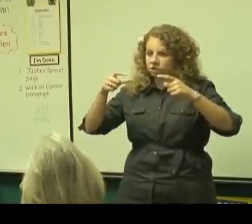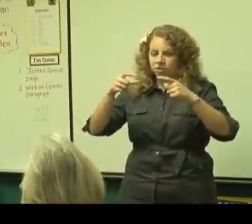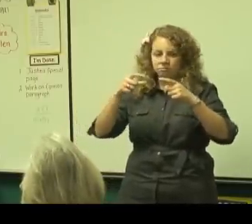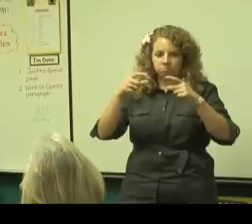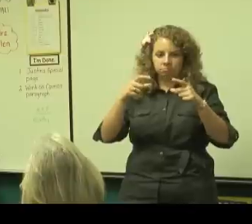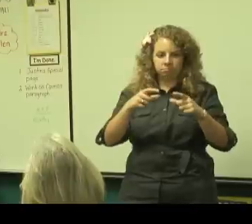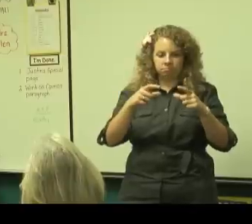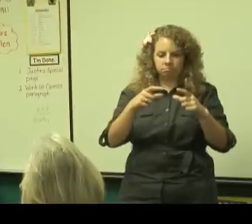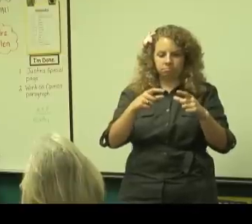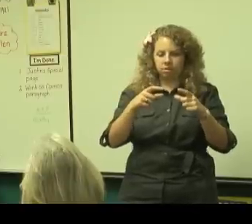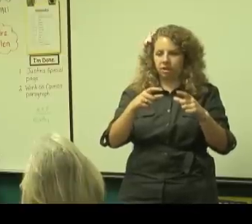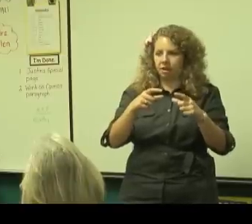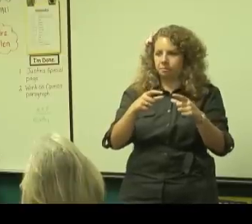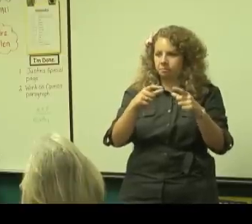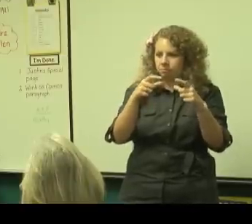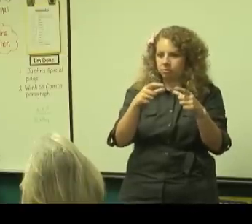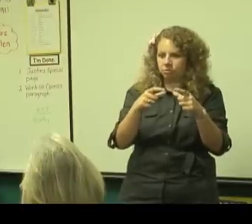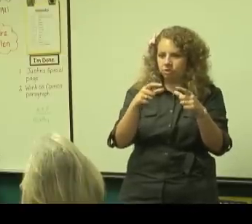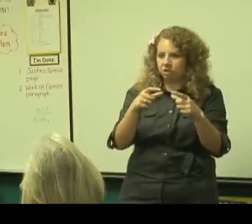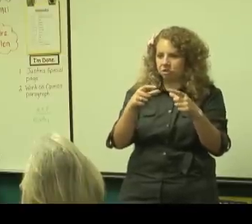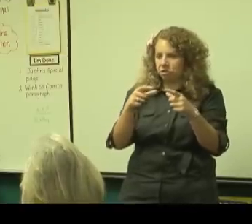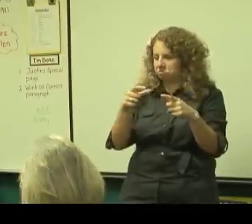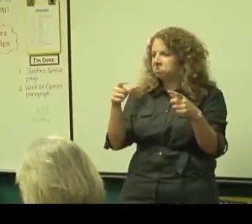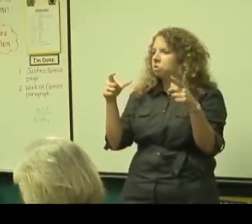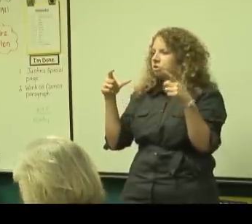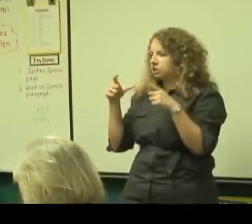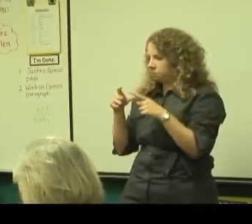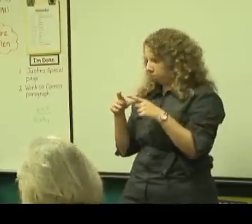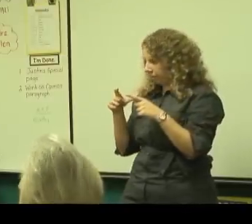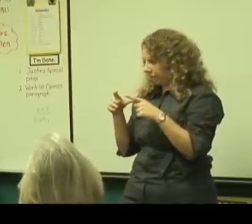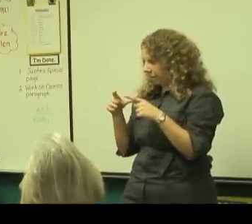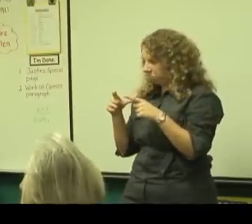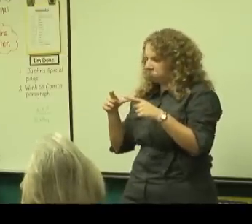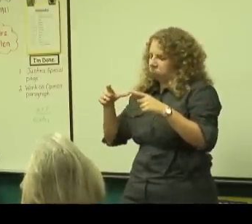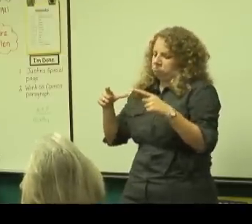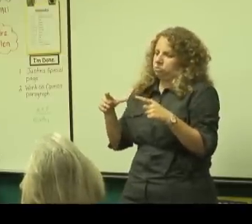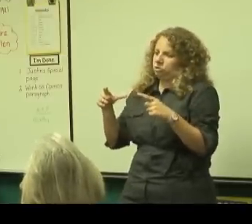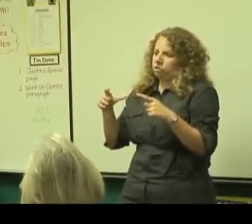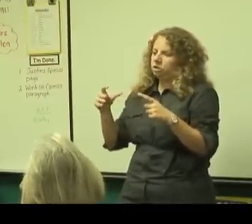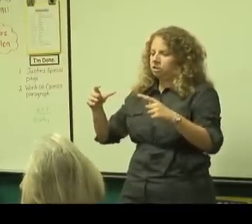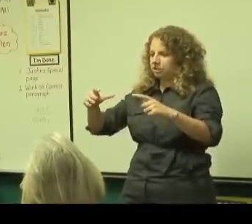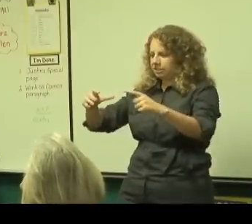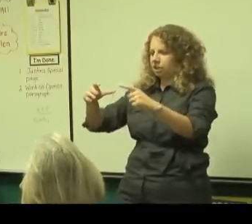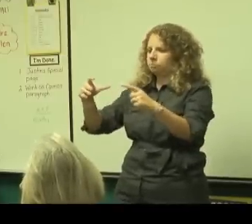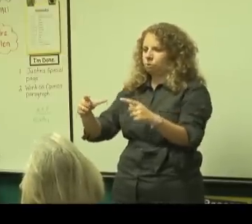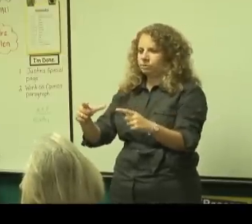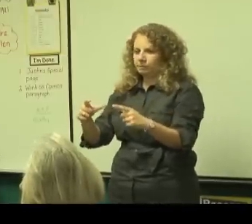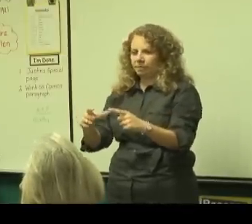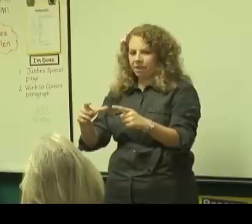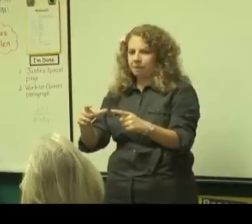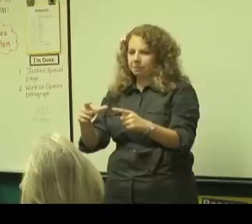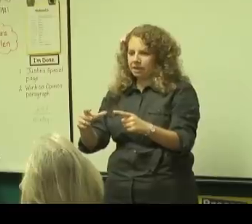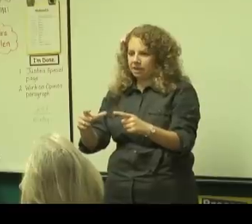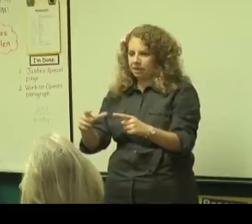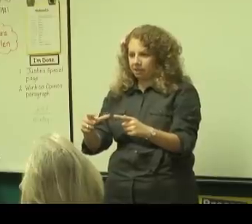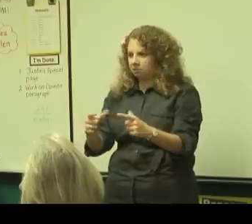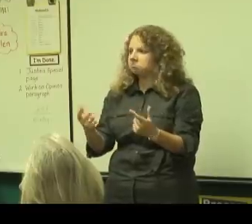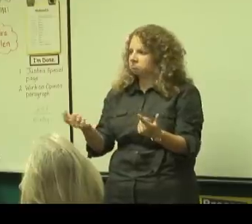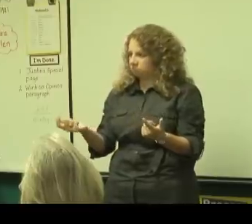saucer on a cup, a little saucer, or a small plate, or the salad bowl was about that big,